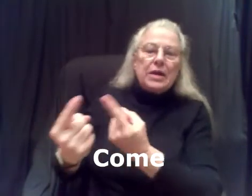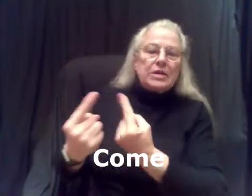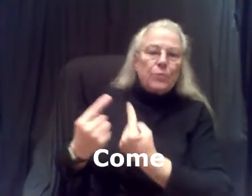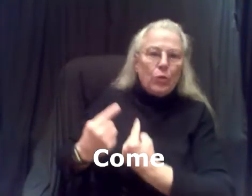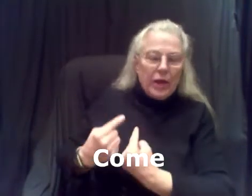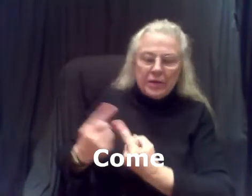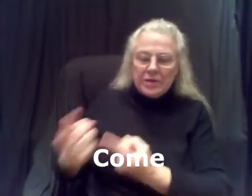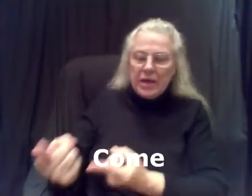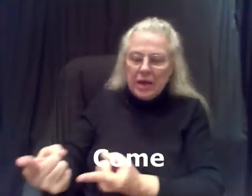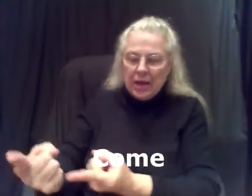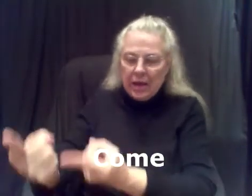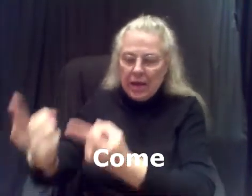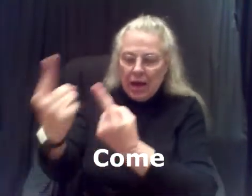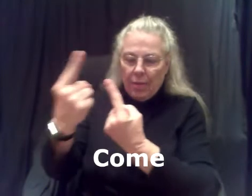both hands. Come.